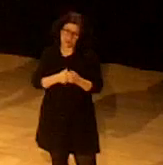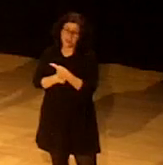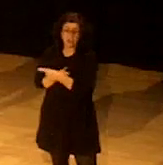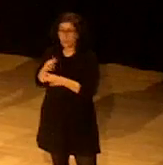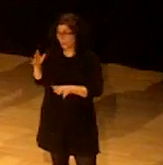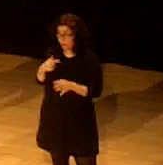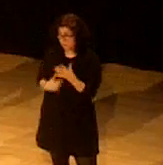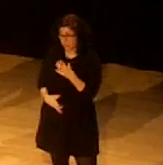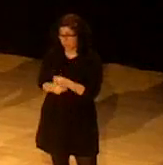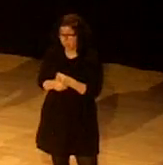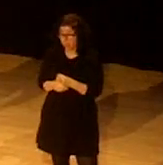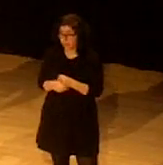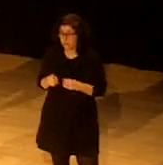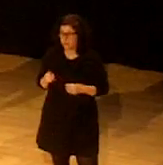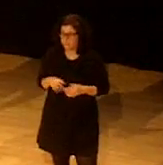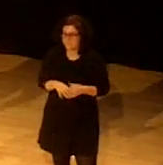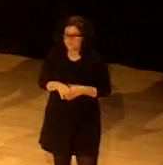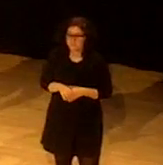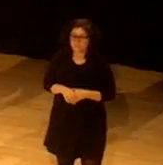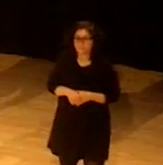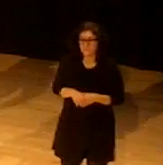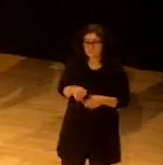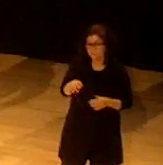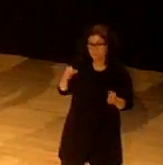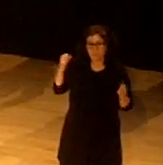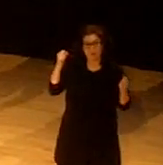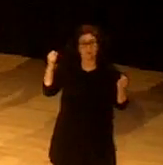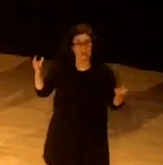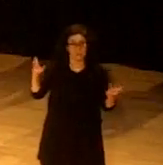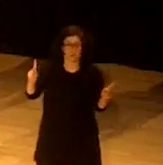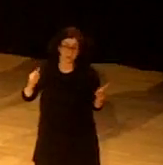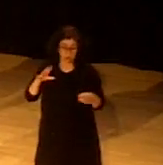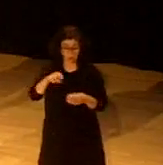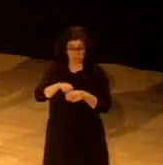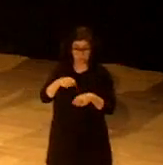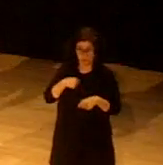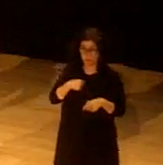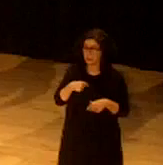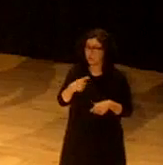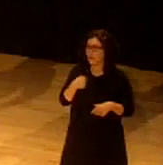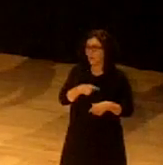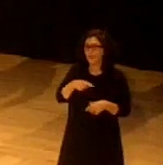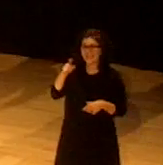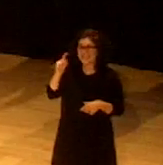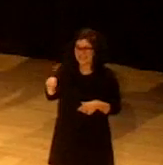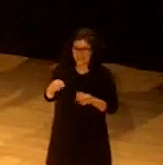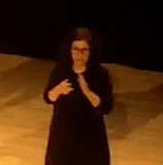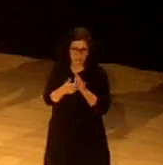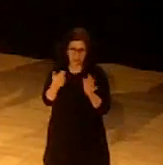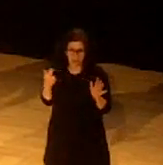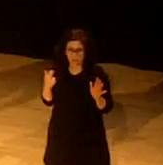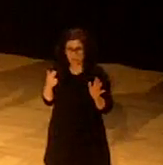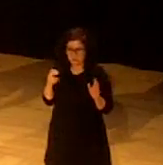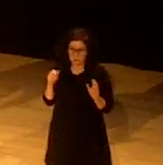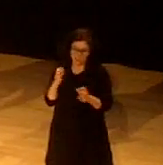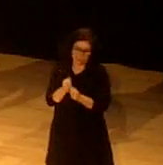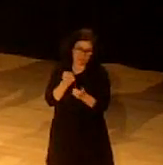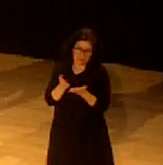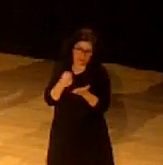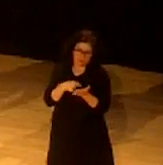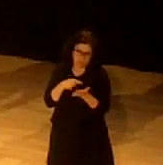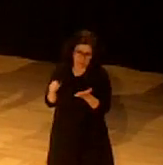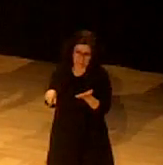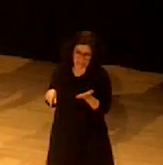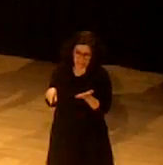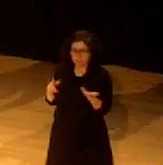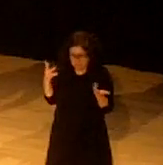I'm going to add on to that and just say, there's a lot of people, myself included, who we need our diagnoses to be able to get the services that we